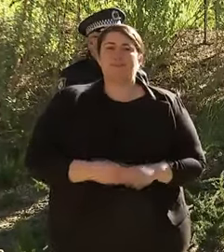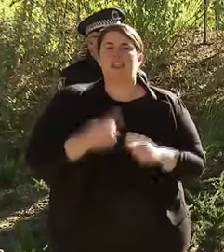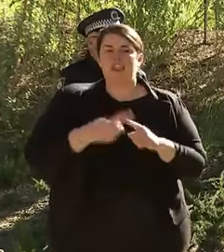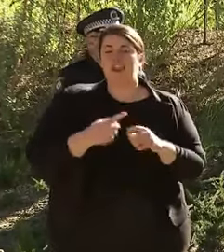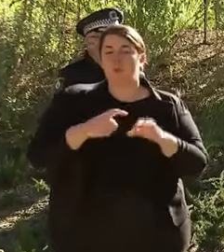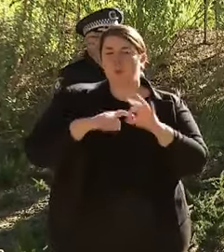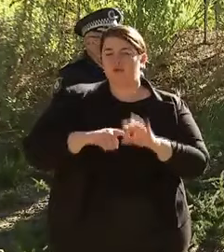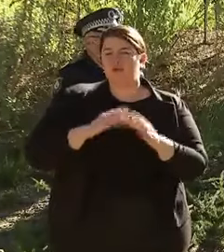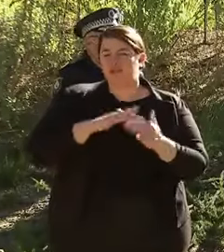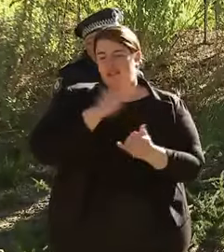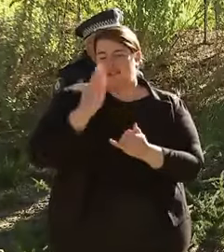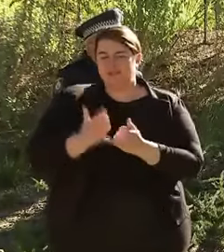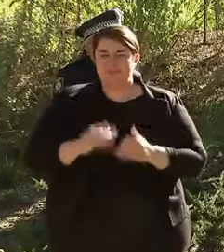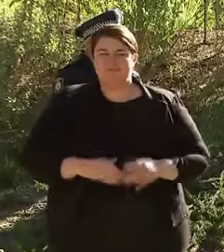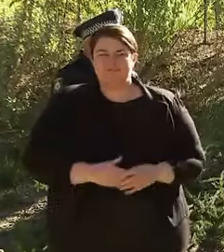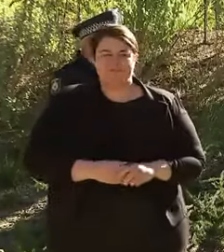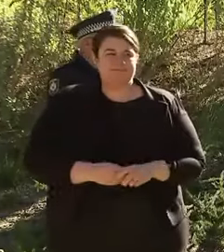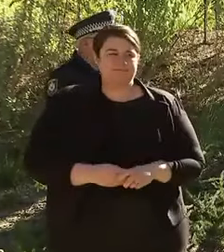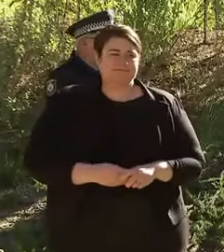your questions. Thank you.